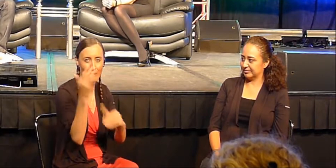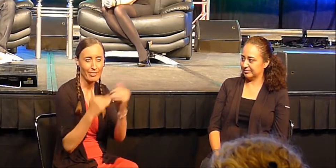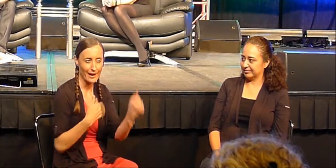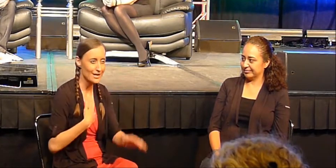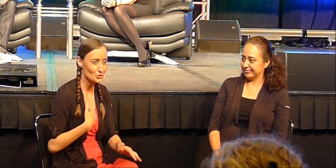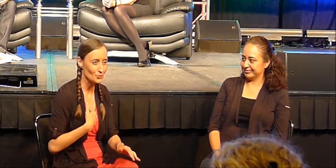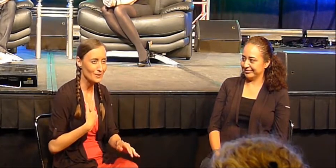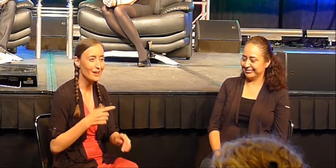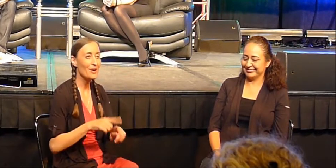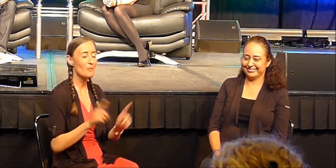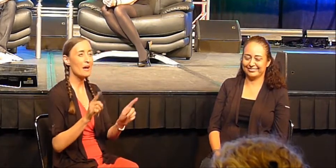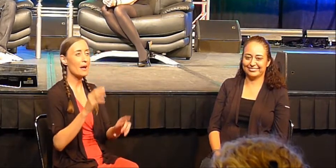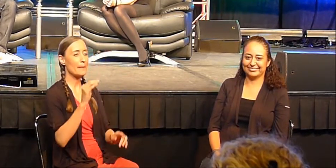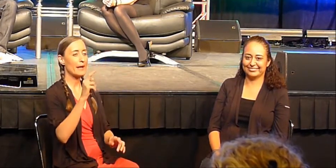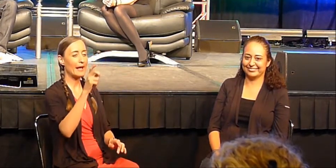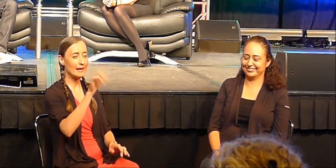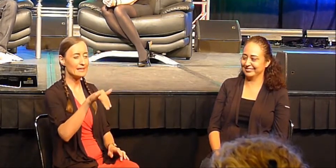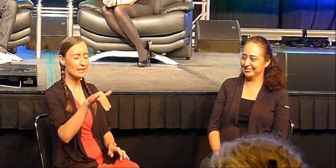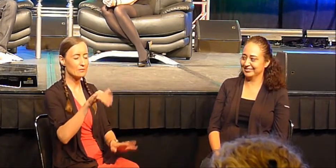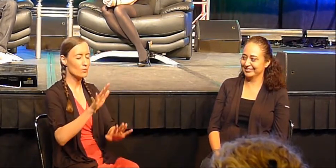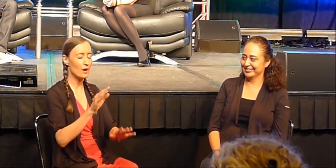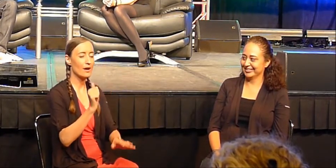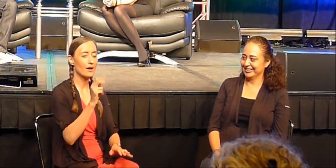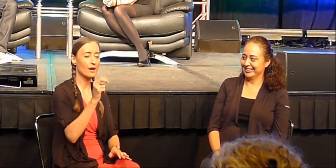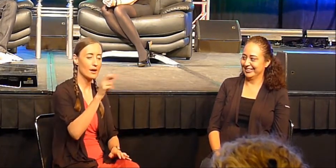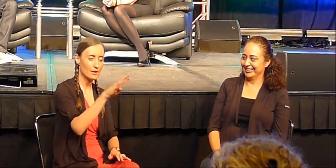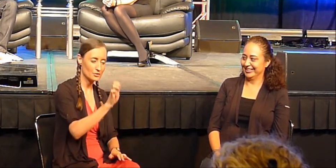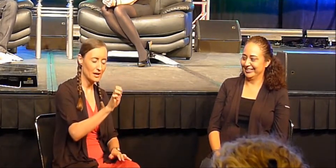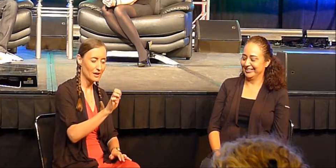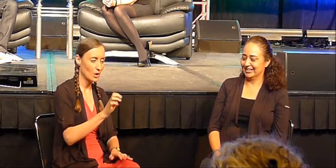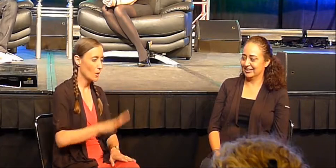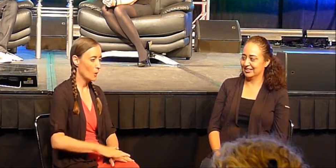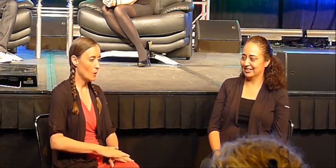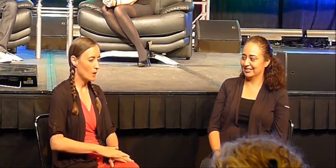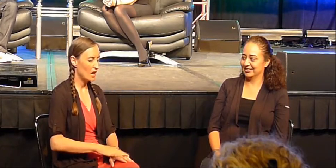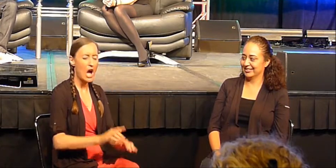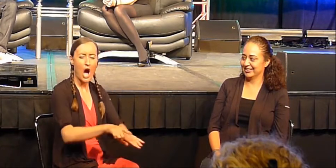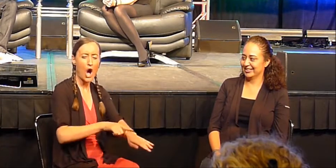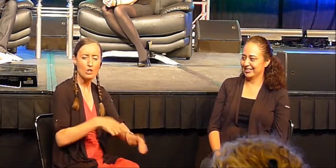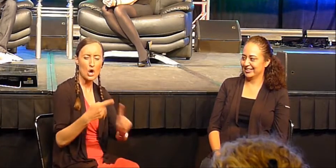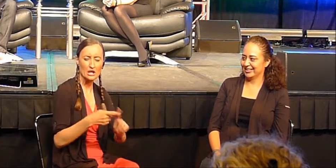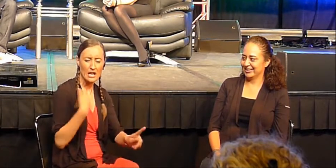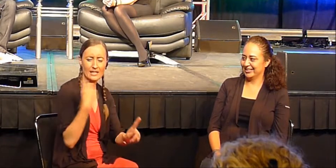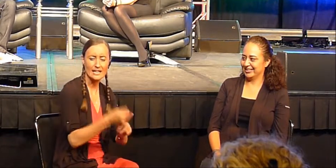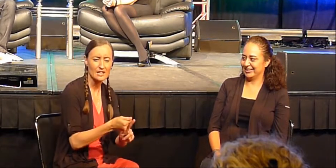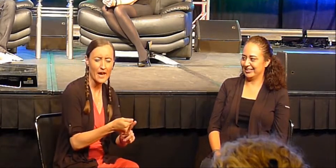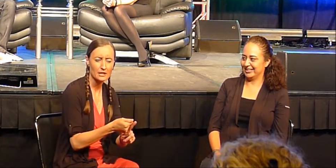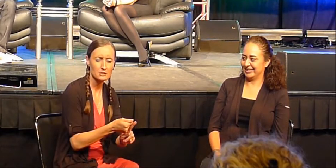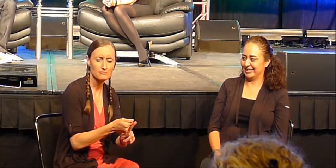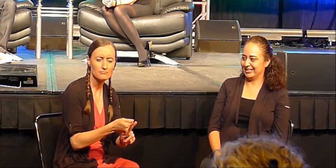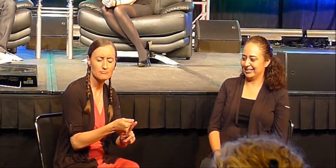says, or Andre says, Fezzik says, how long before you think it takes effect?